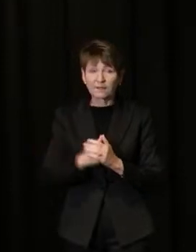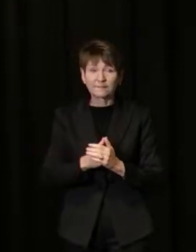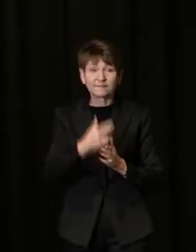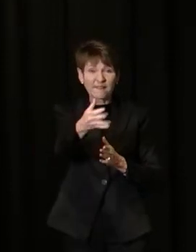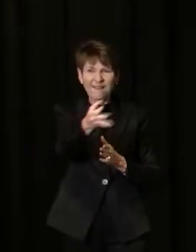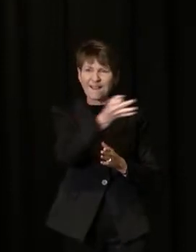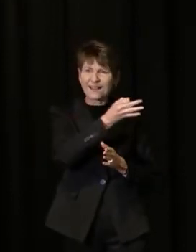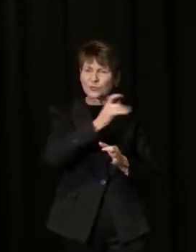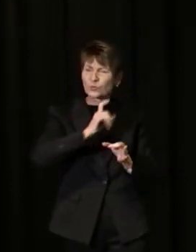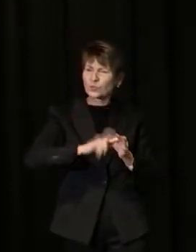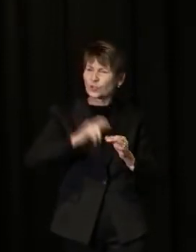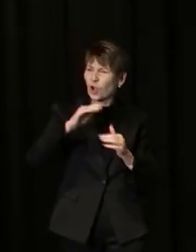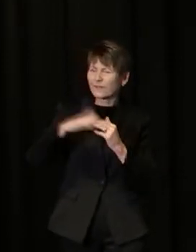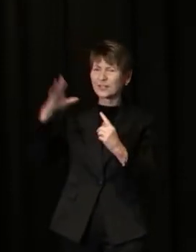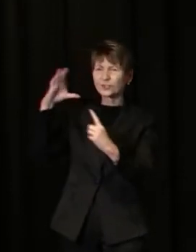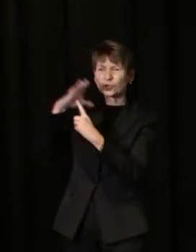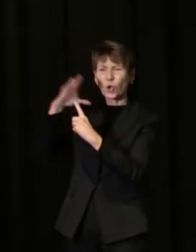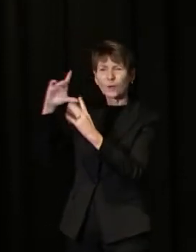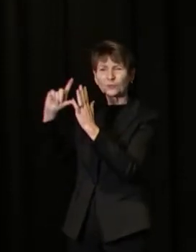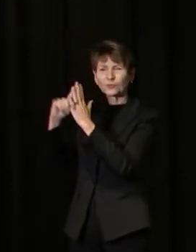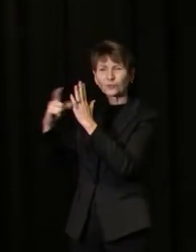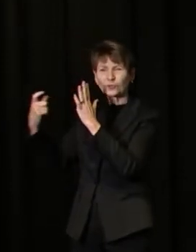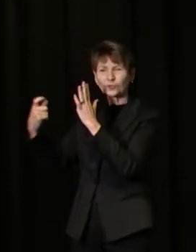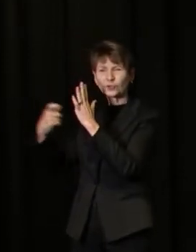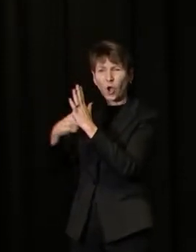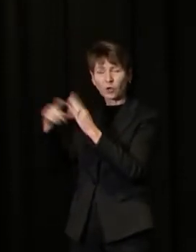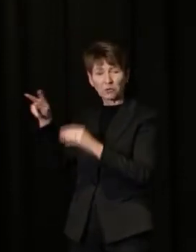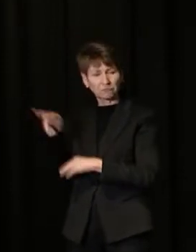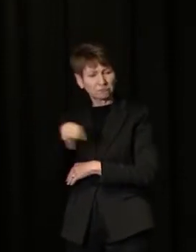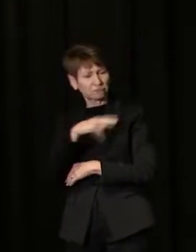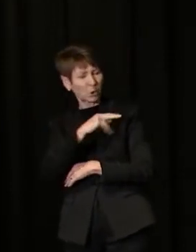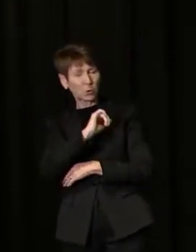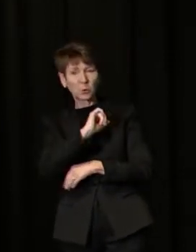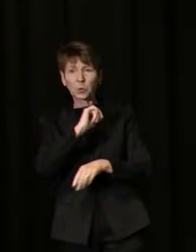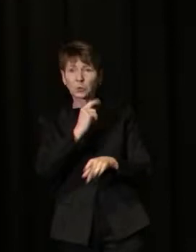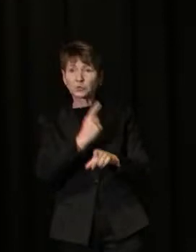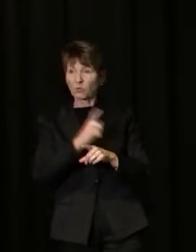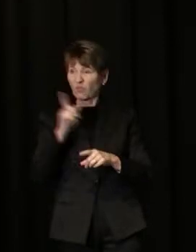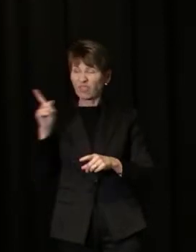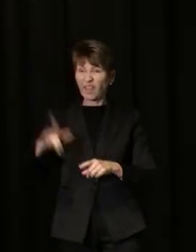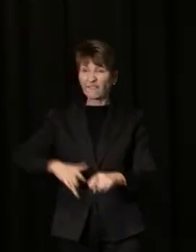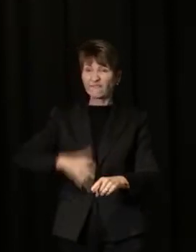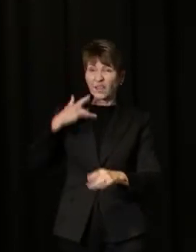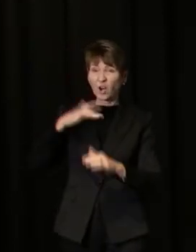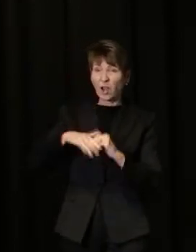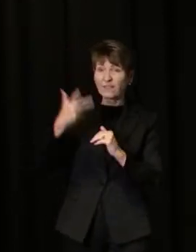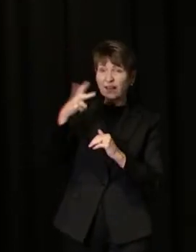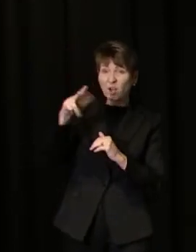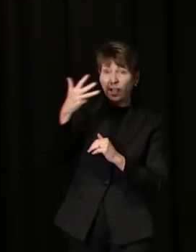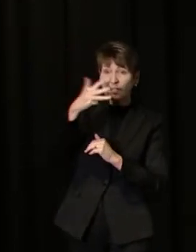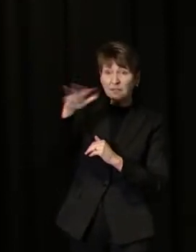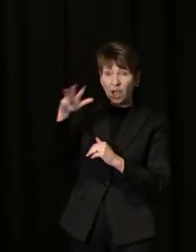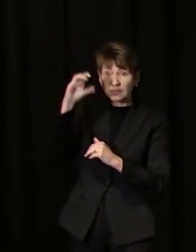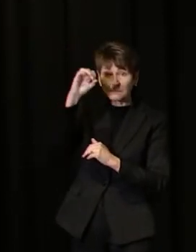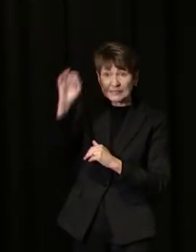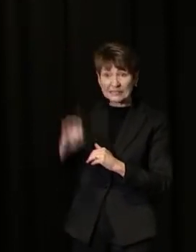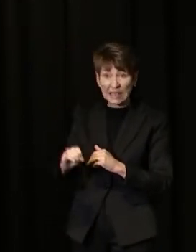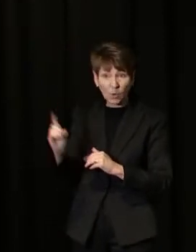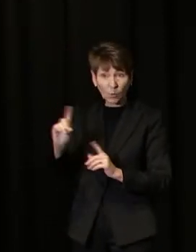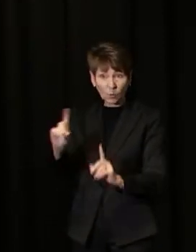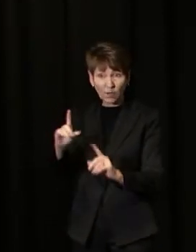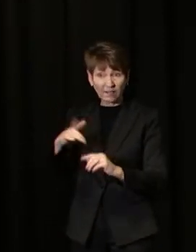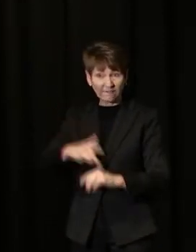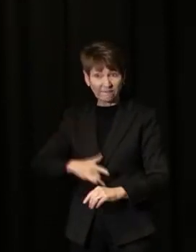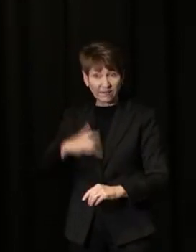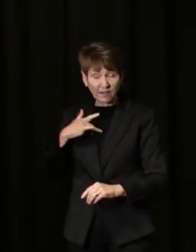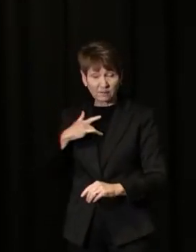Powery as well? What are they thinking with the not 80-90% plan? Well, in terms of 80%, there are orders that will be signed by either